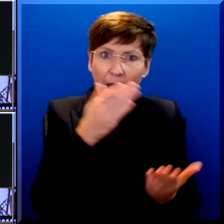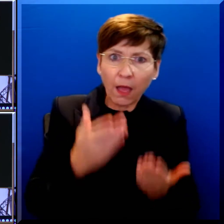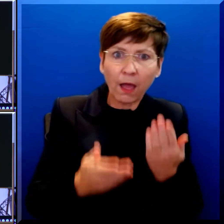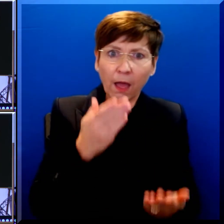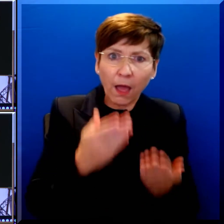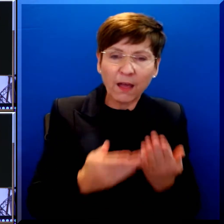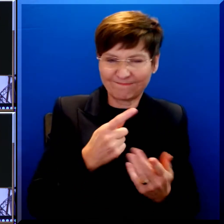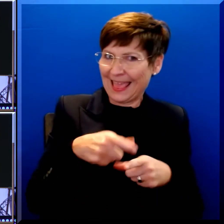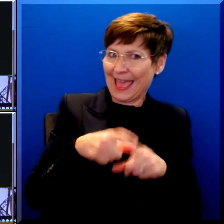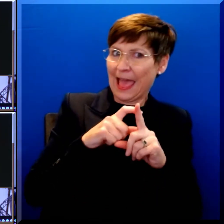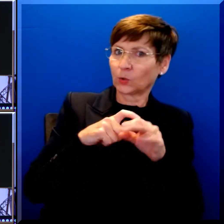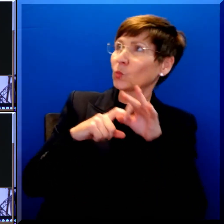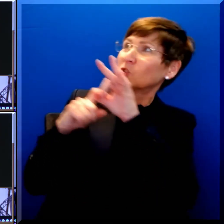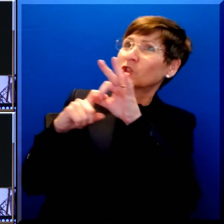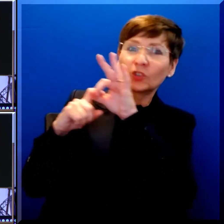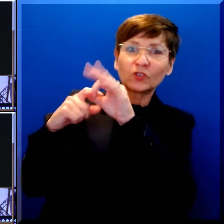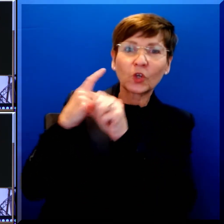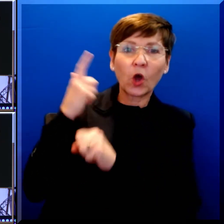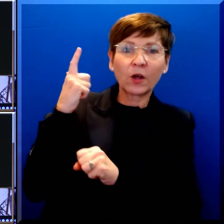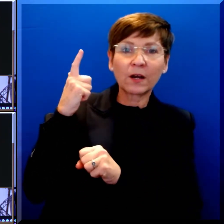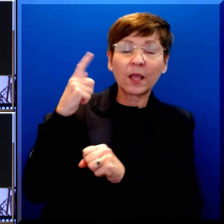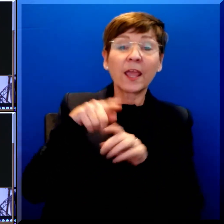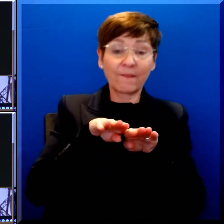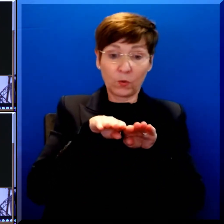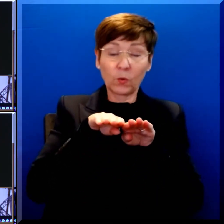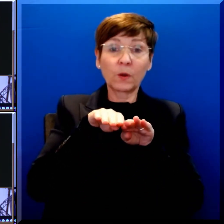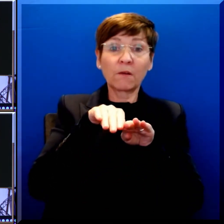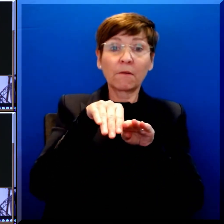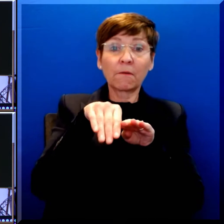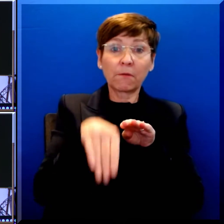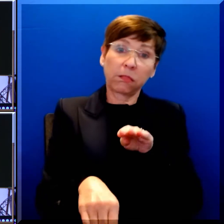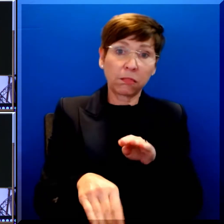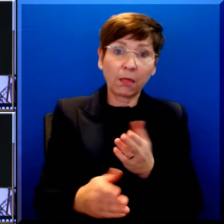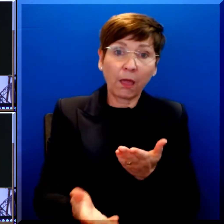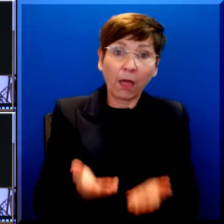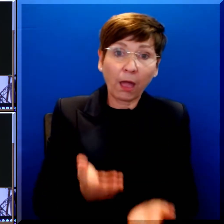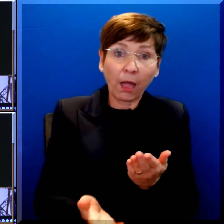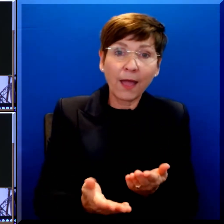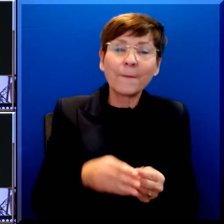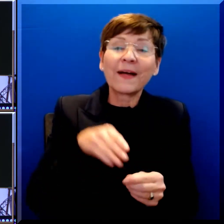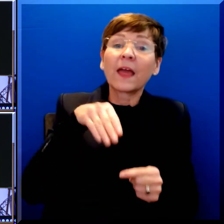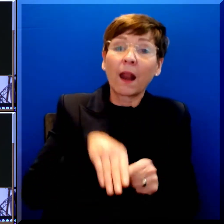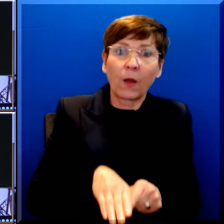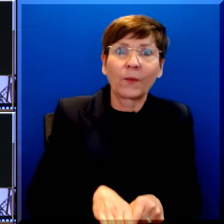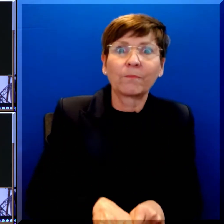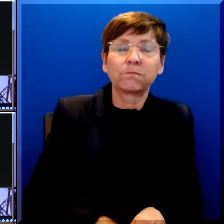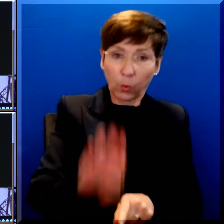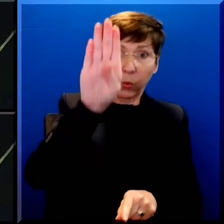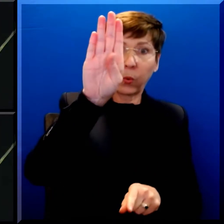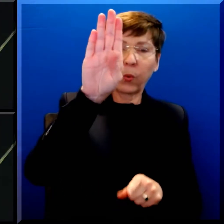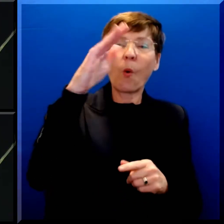secret of the dip is that if you will actually lean in, it can slingshot you. It gives you spiritual momentum to go to a different level of